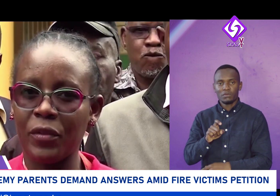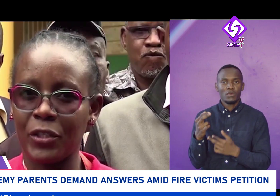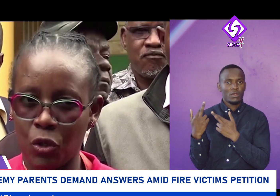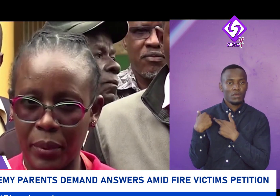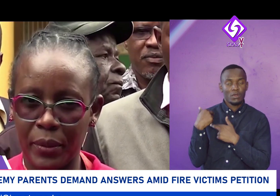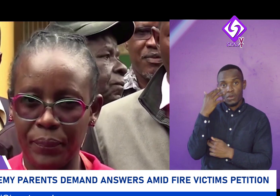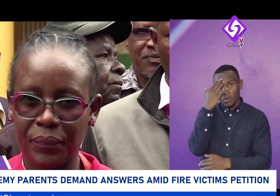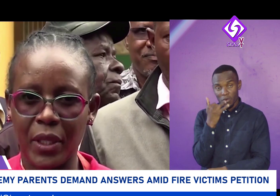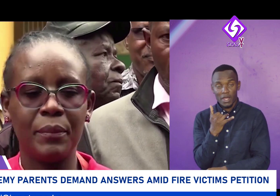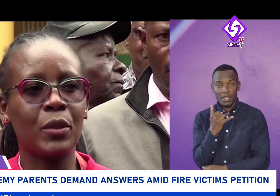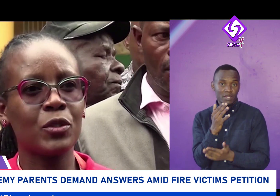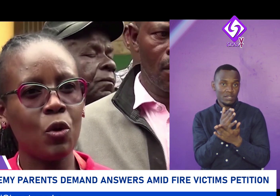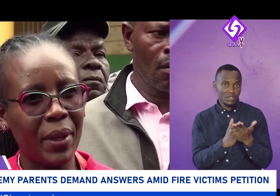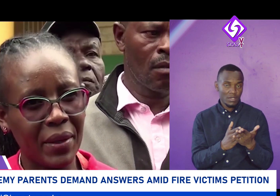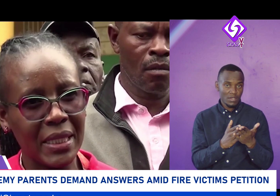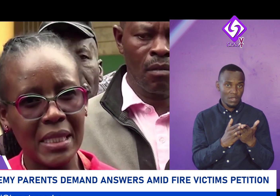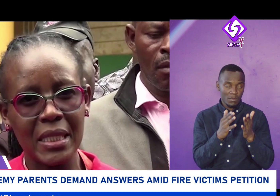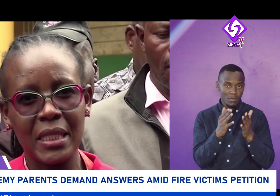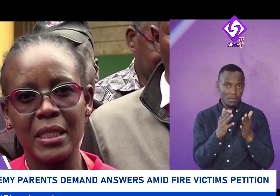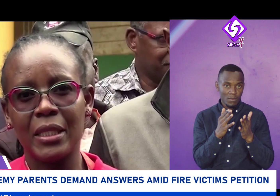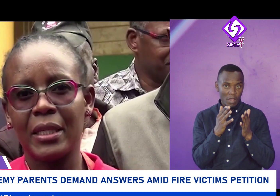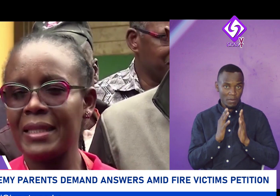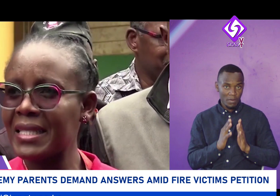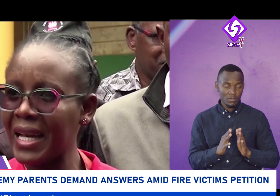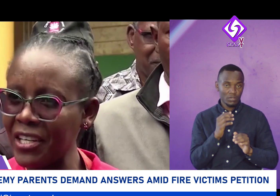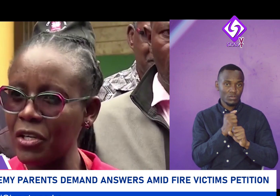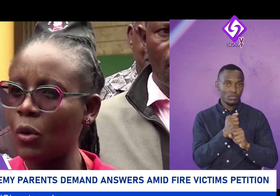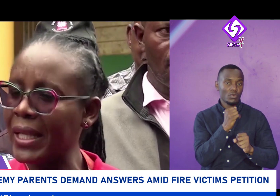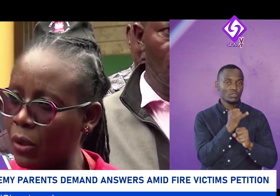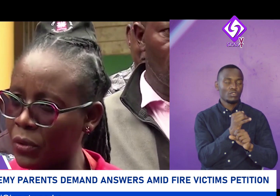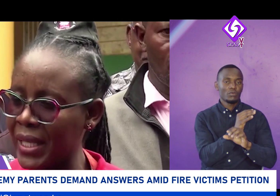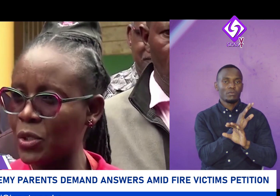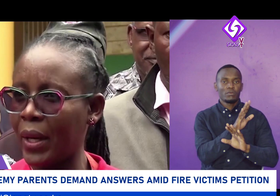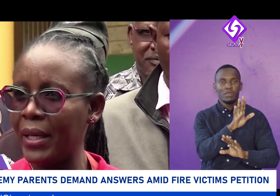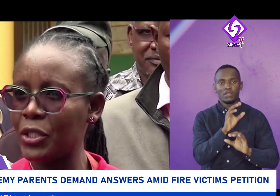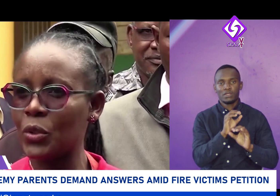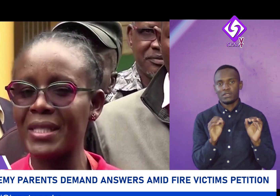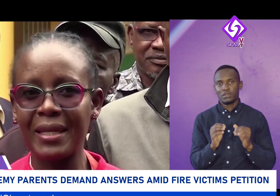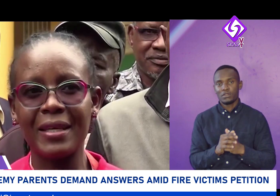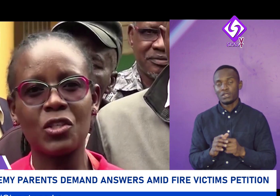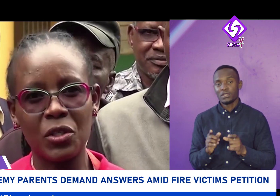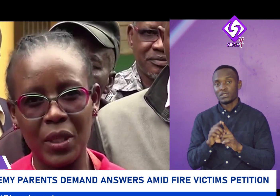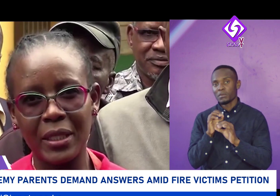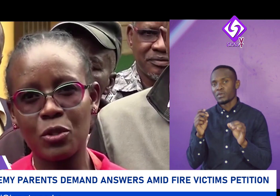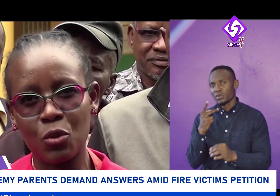their job. Because no parent in this country or elsewhere should send their children to